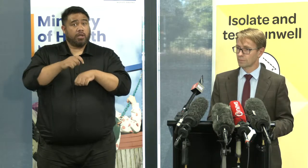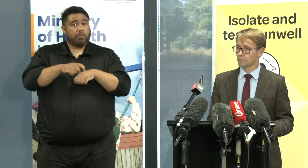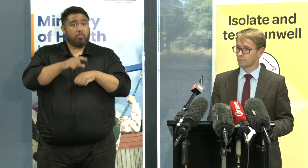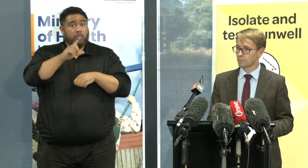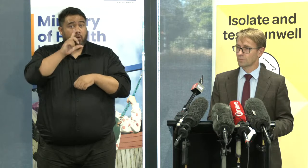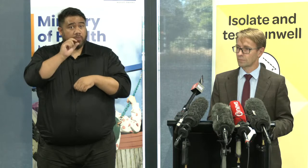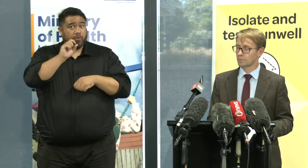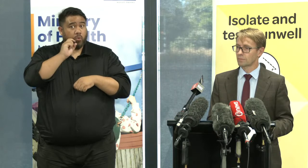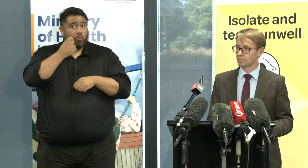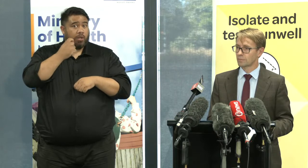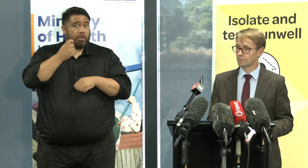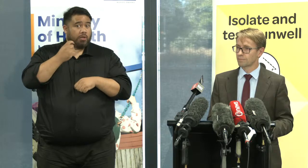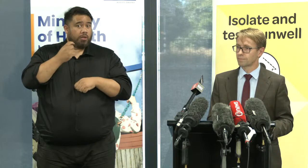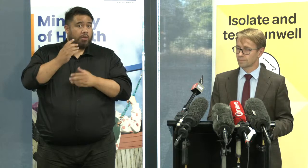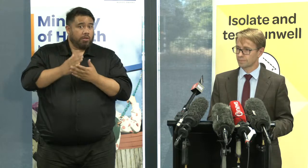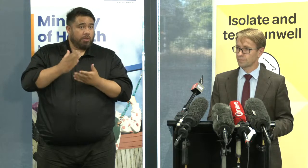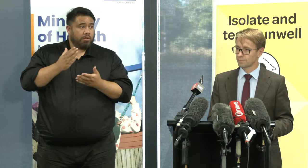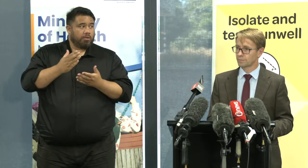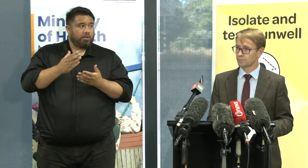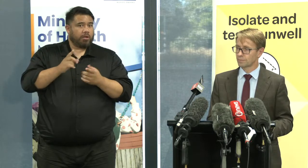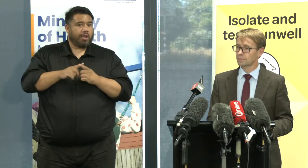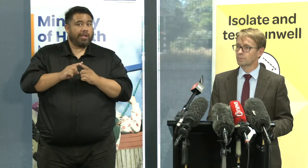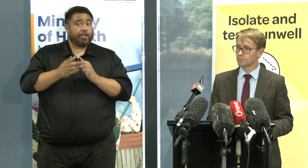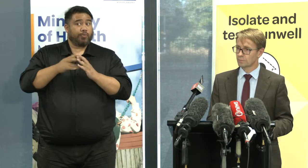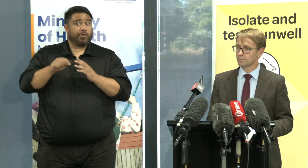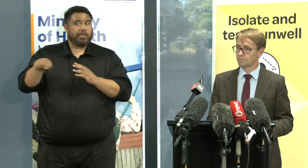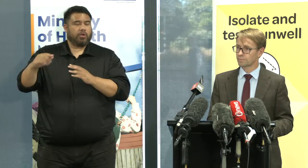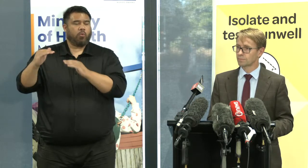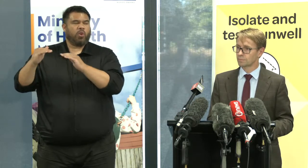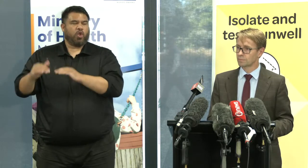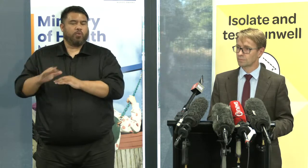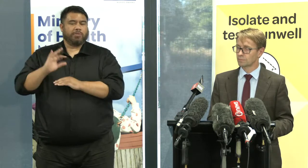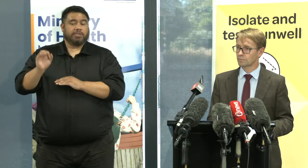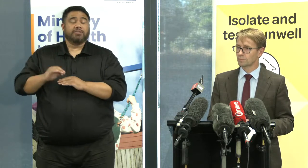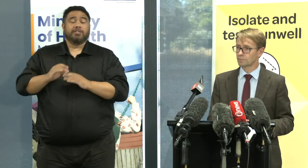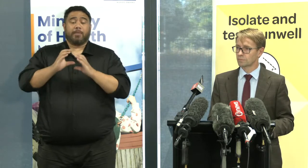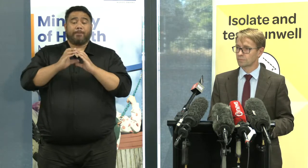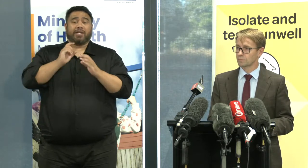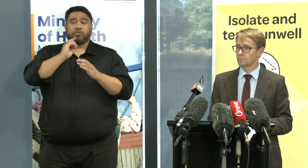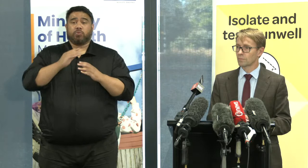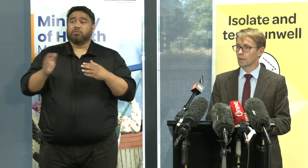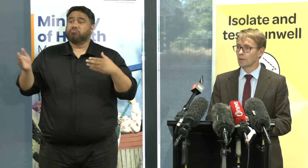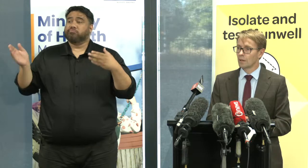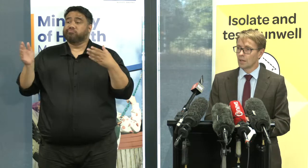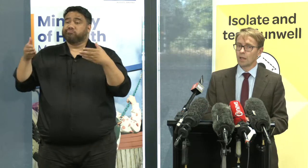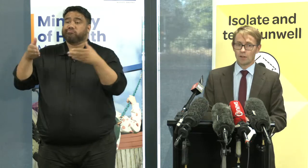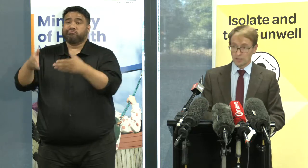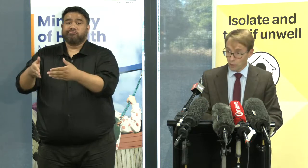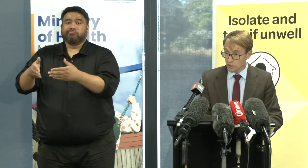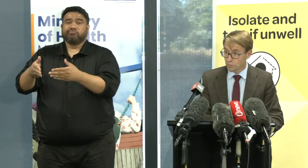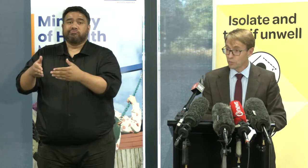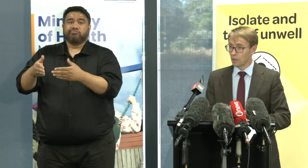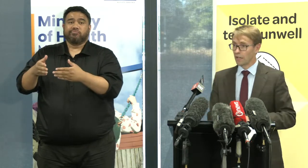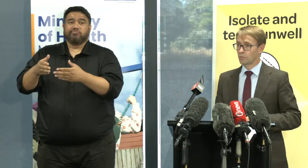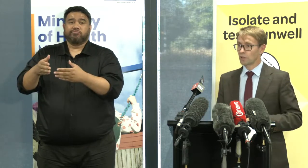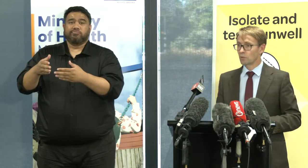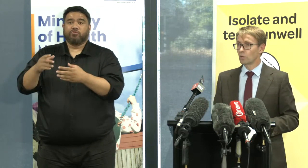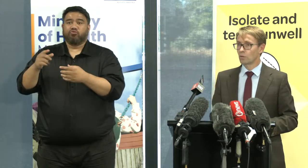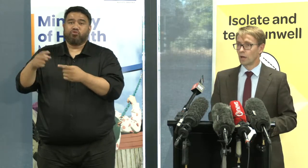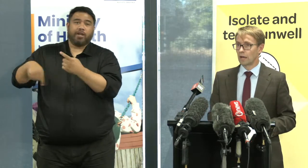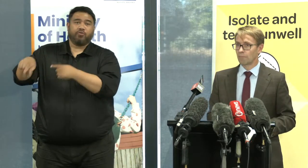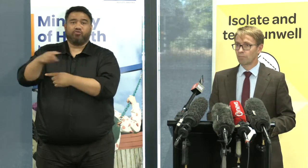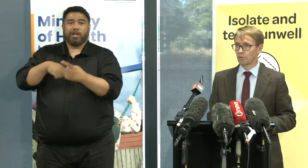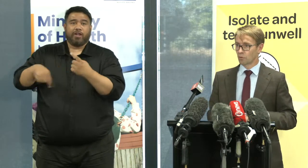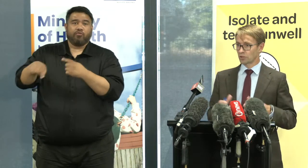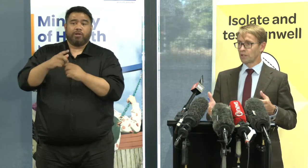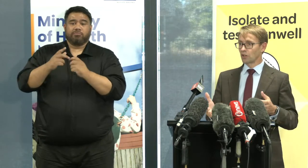particularly low-rate communities, these vaccination buses literally driving around streets and vaccinating kids? It's possible, and we